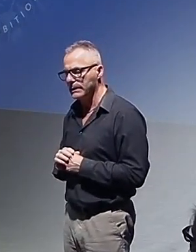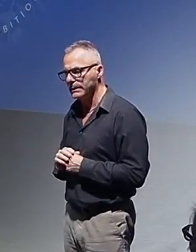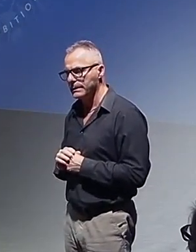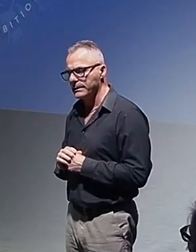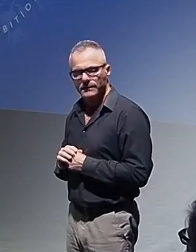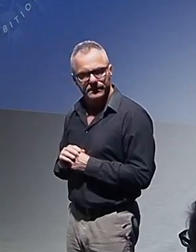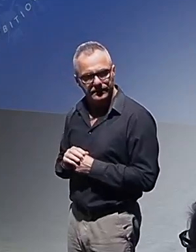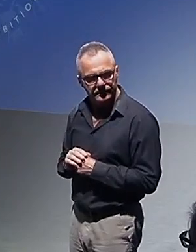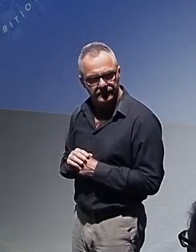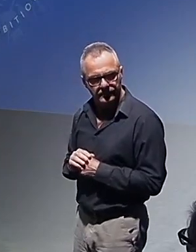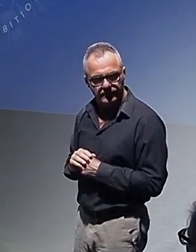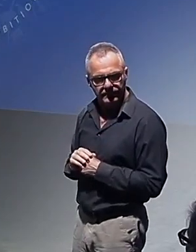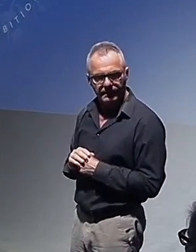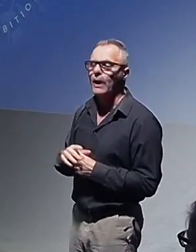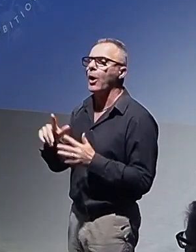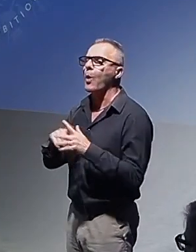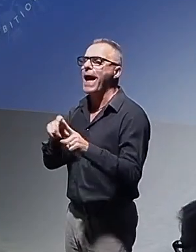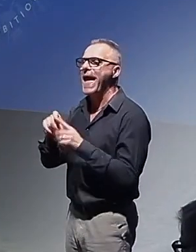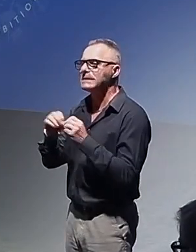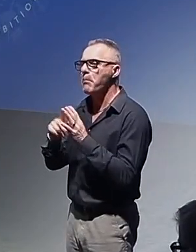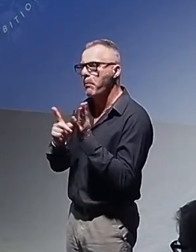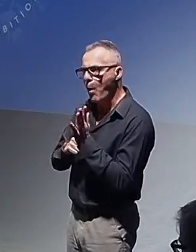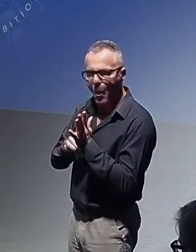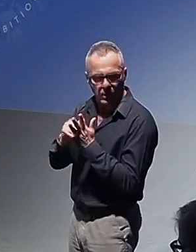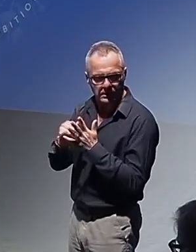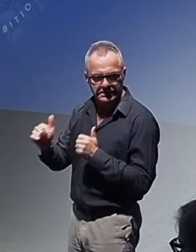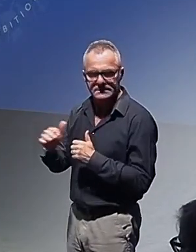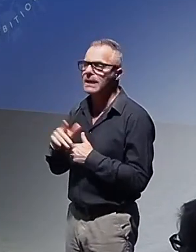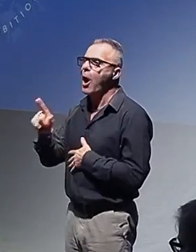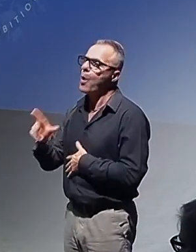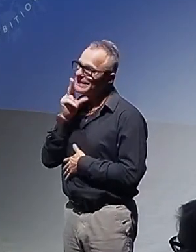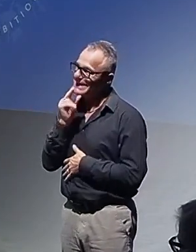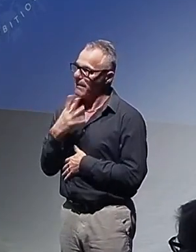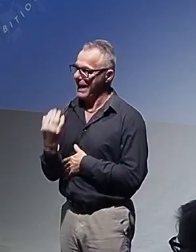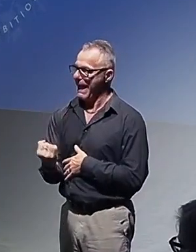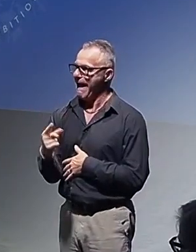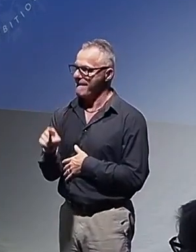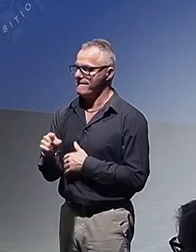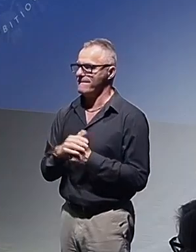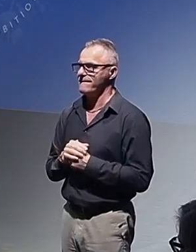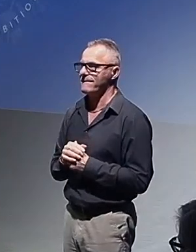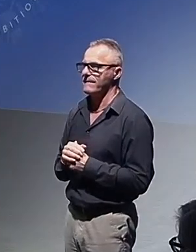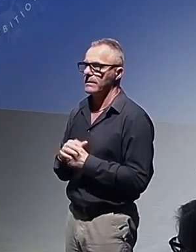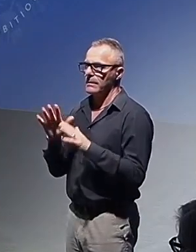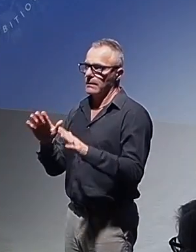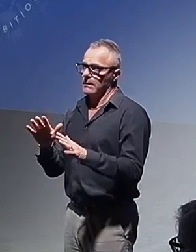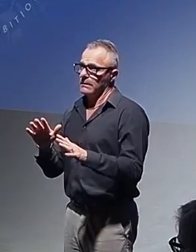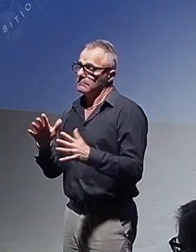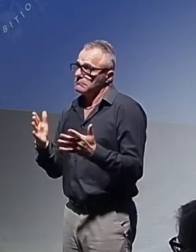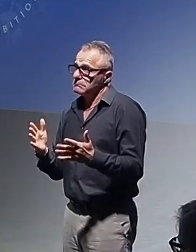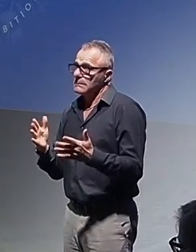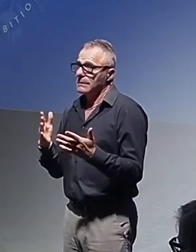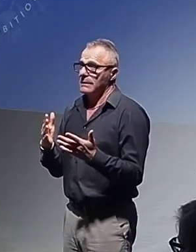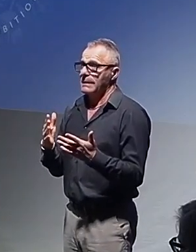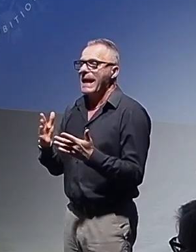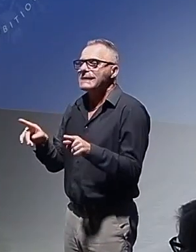his connection with City Lit, he is an interiorized stammer. And so it's a stammer, for those who don't know. It's not the ones that everybody characterize. It's not the